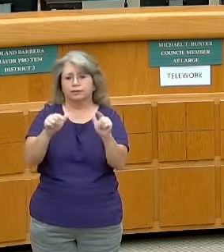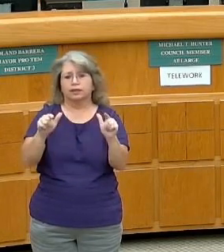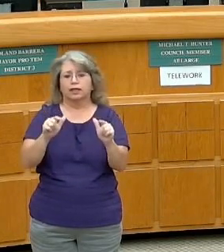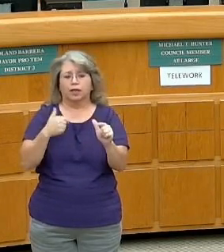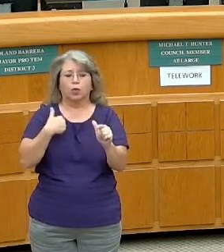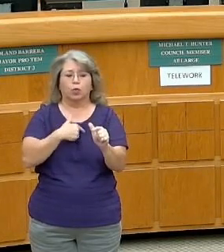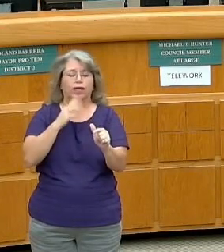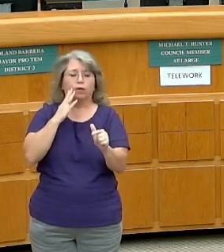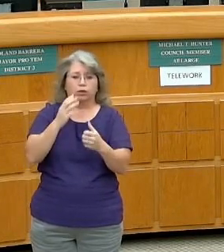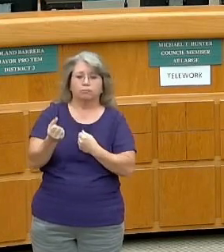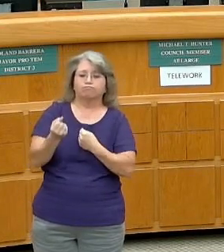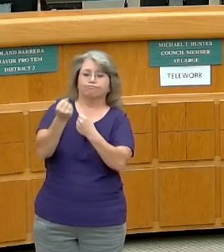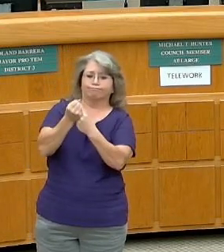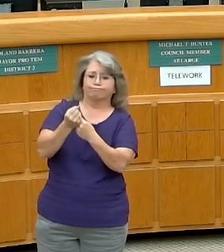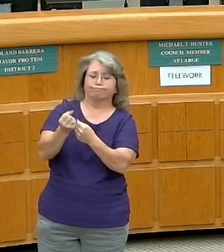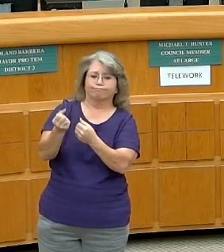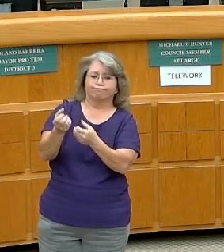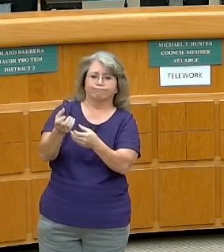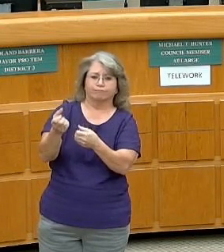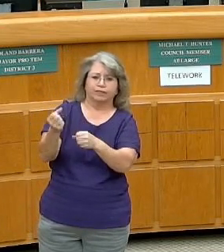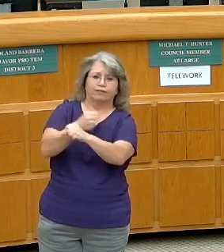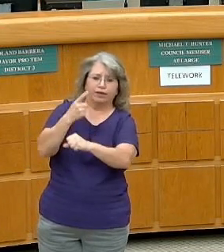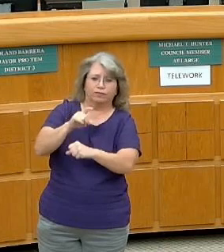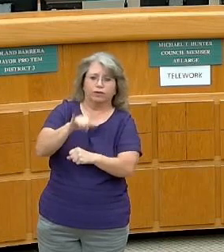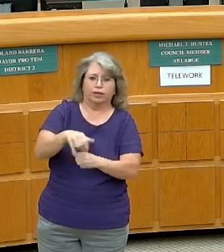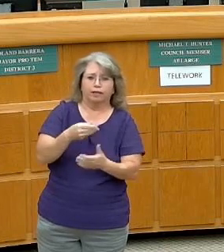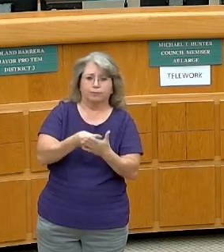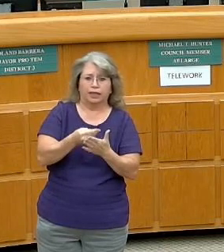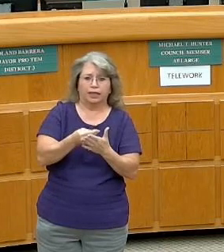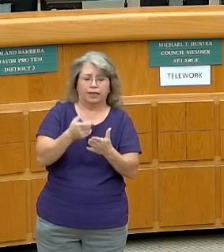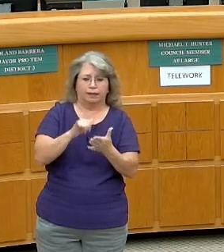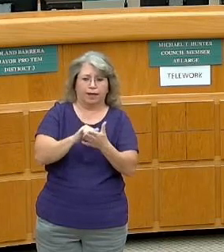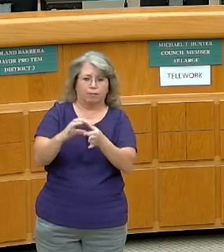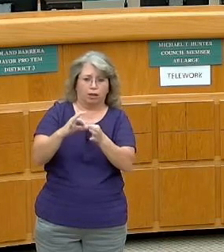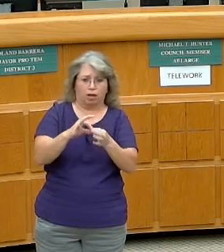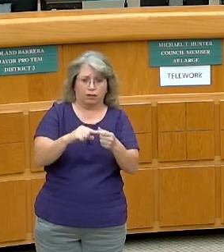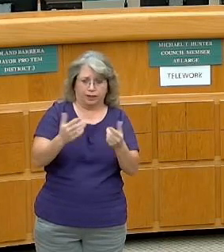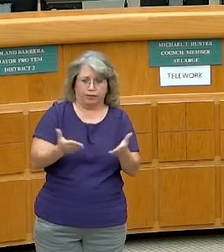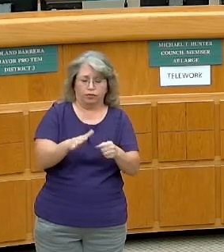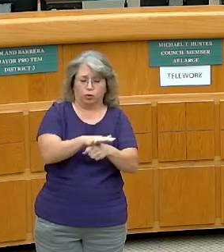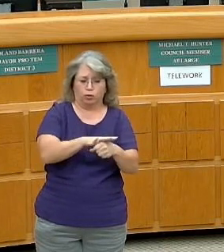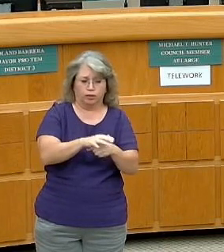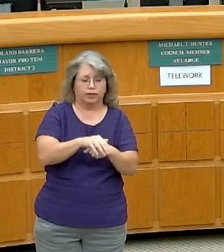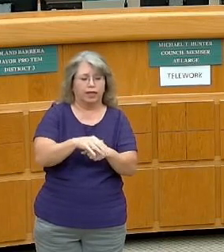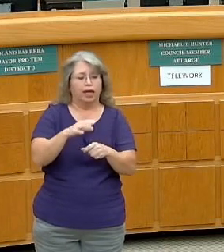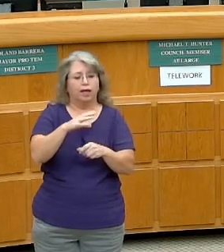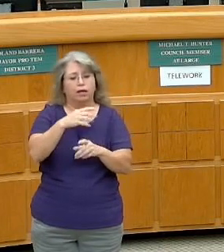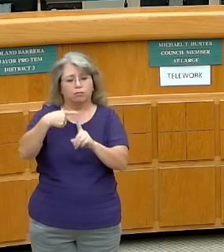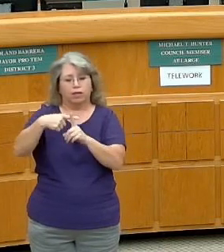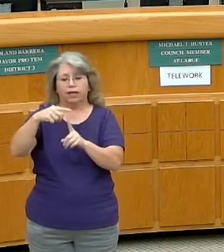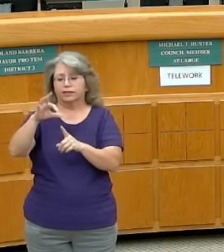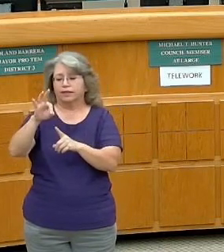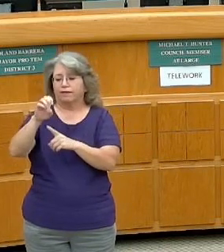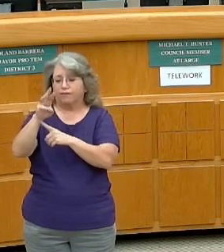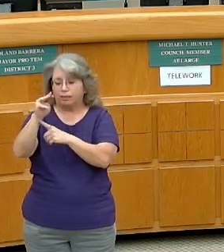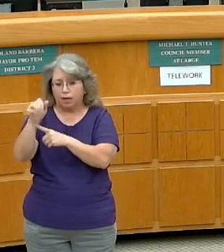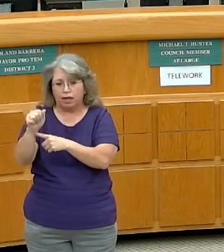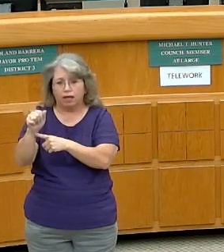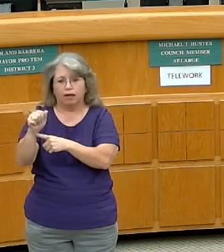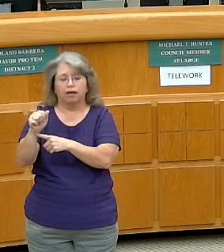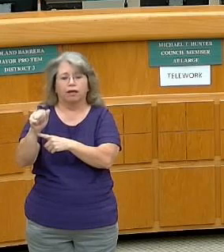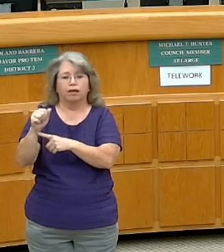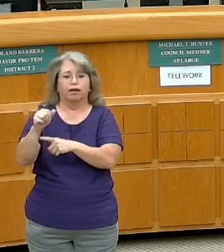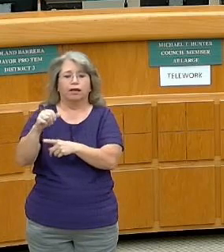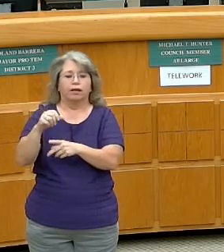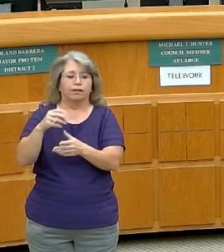that. FEMA, $45 billion for FEMA, and then some help with unemployment support, help for our farmers, money